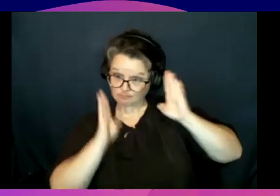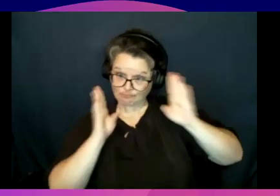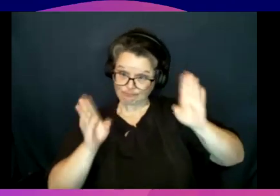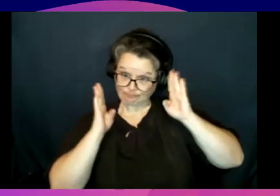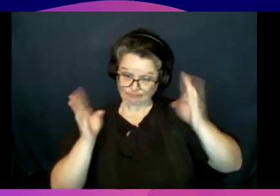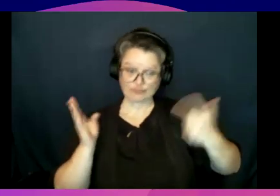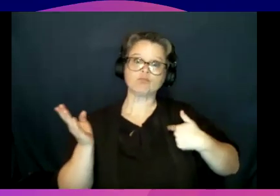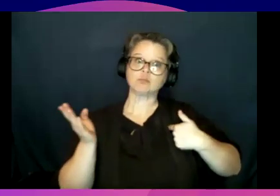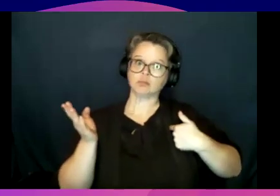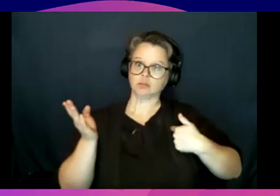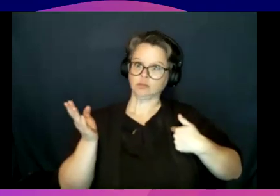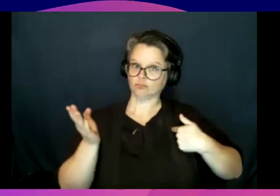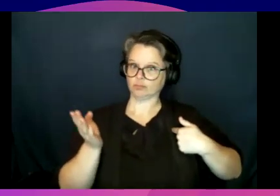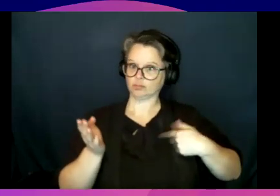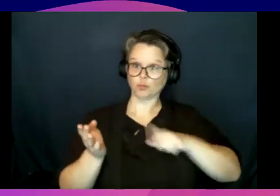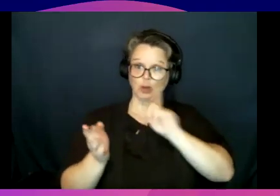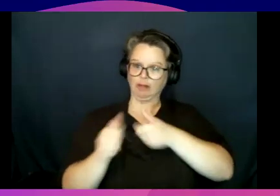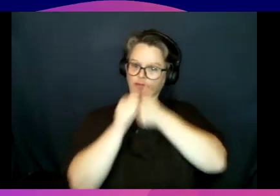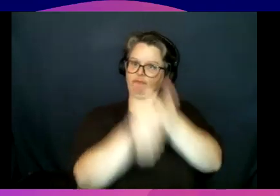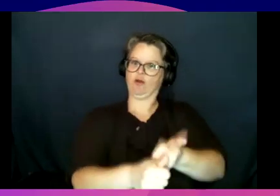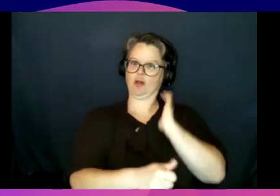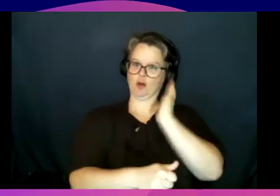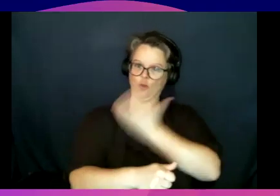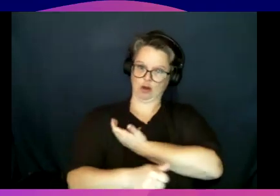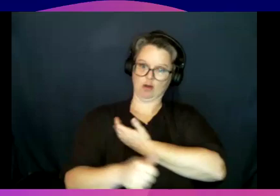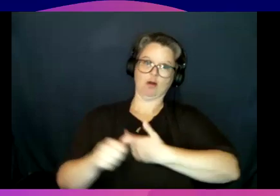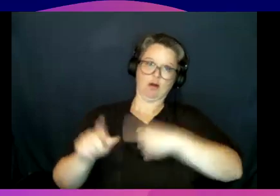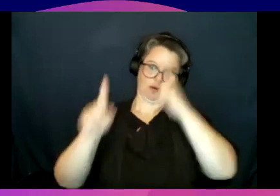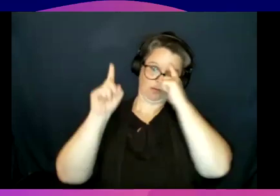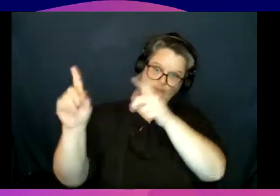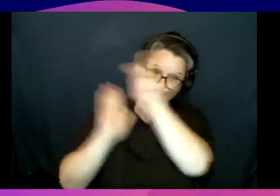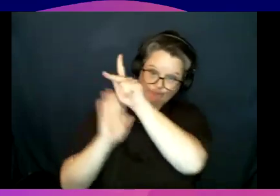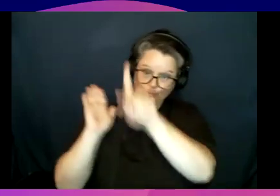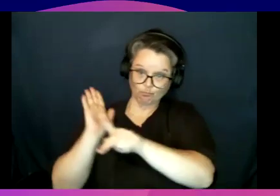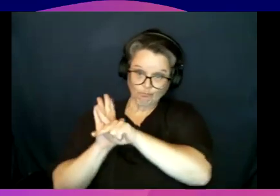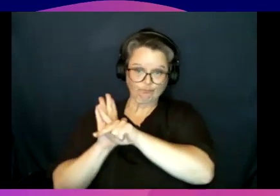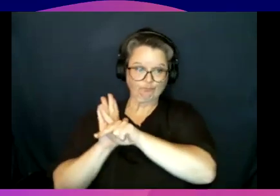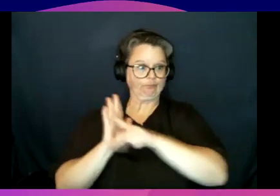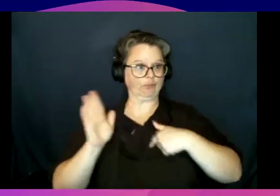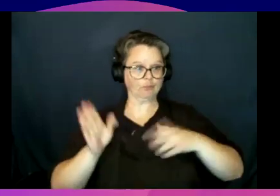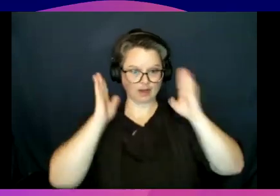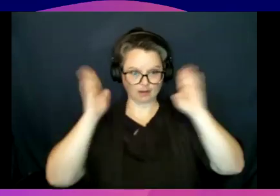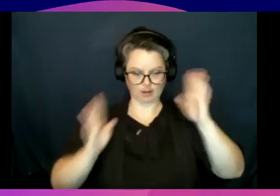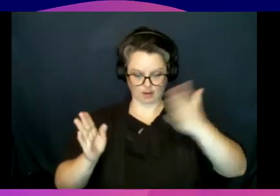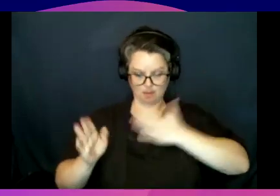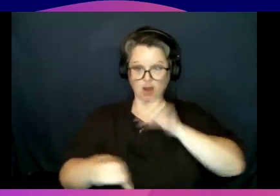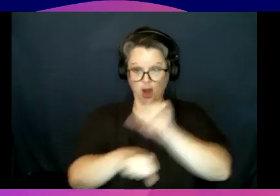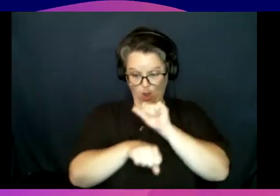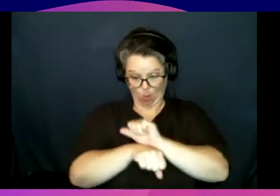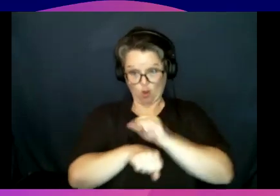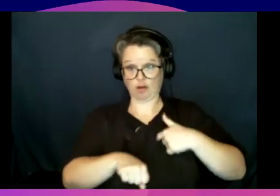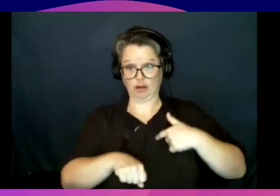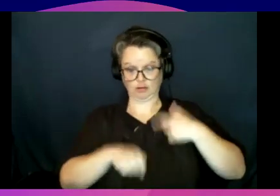how those may be impacting a person's ability to do this work, to be well in this work, how they may